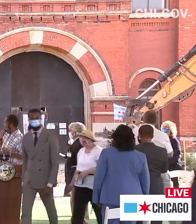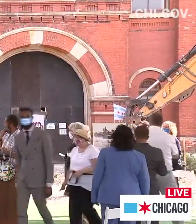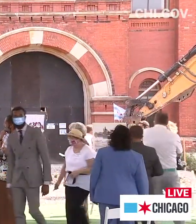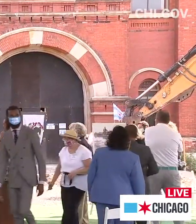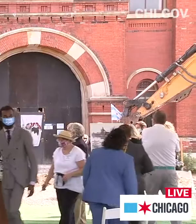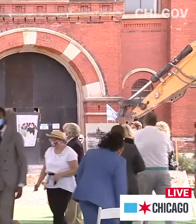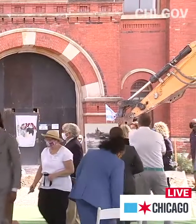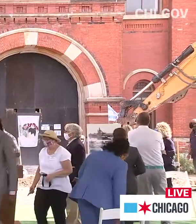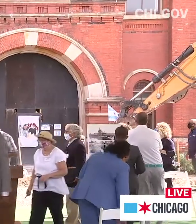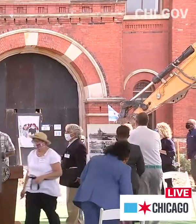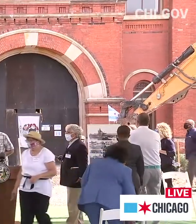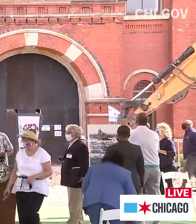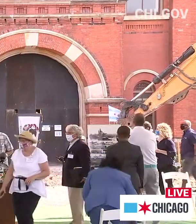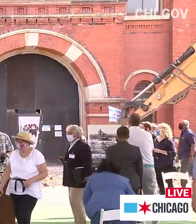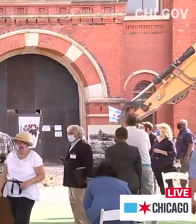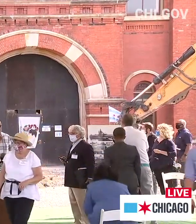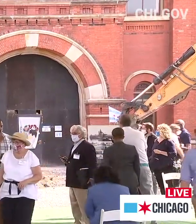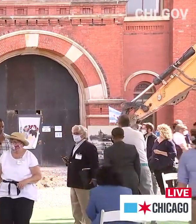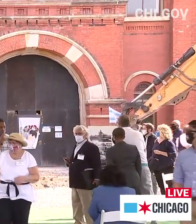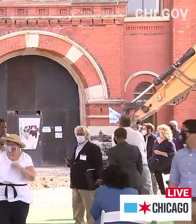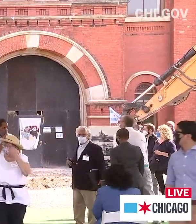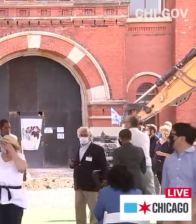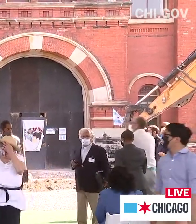for Q&A, please.